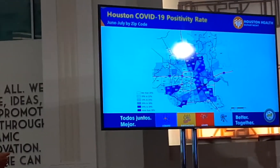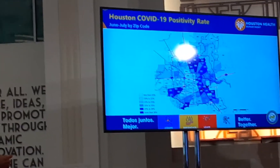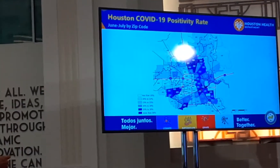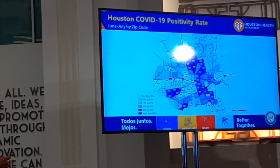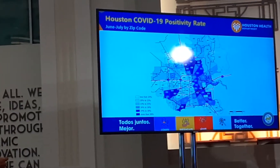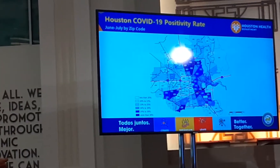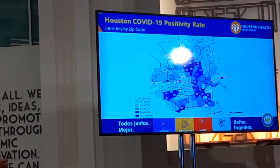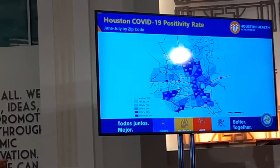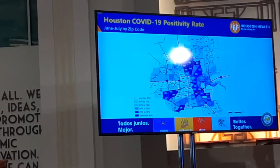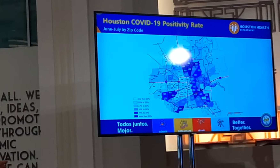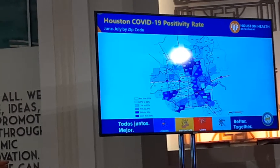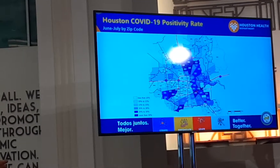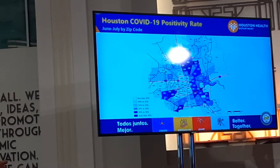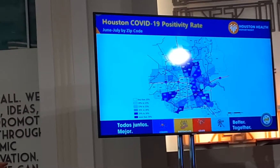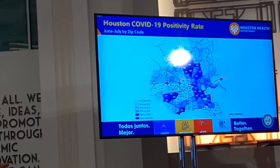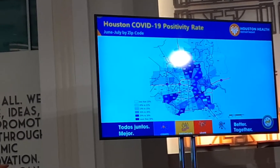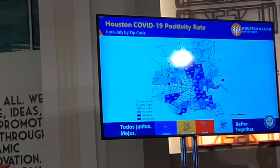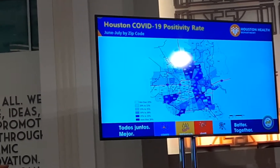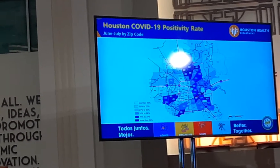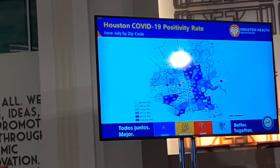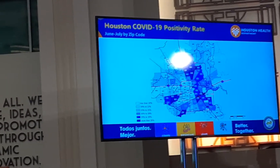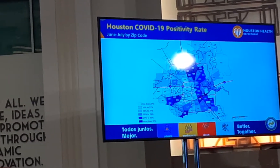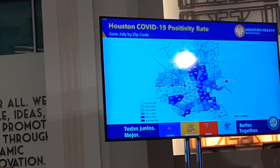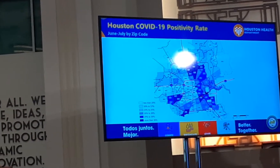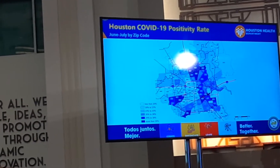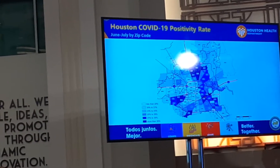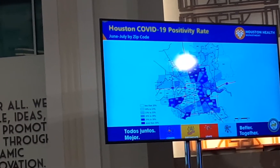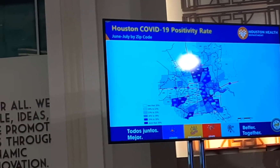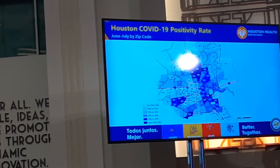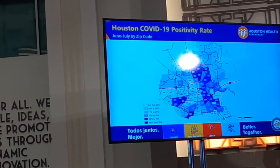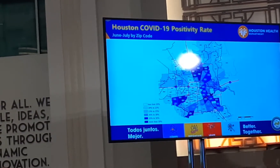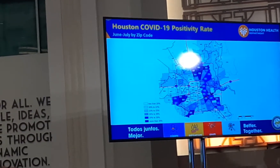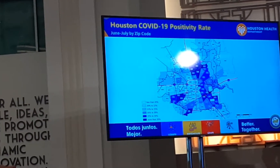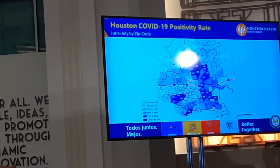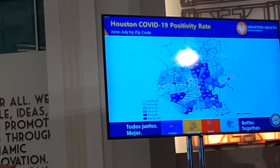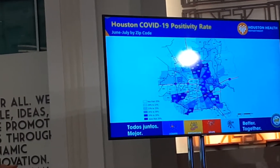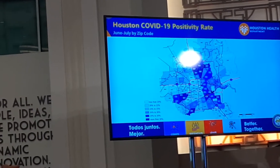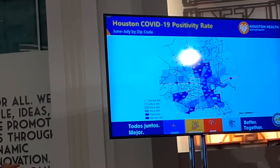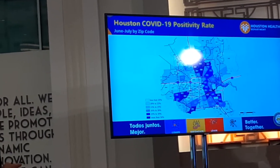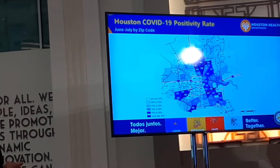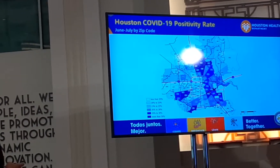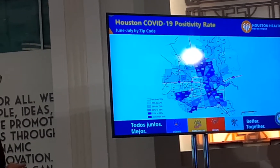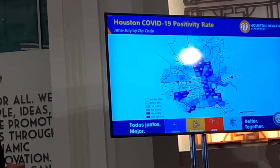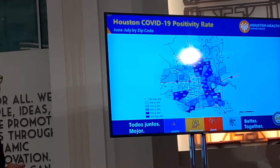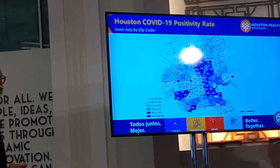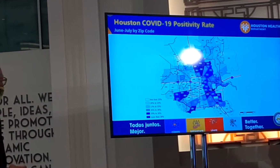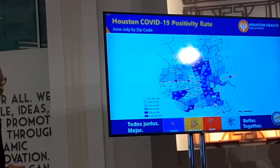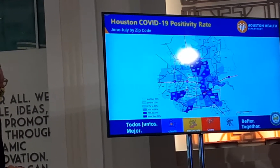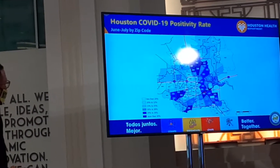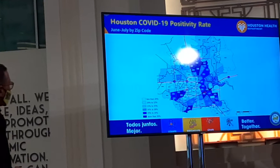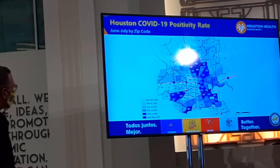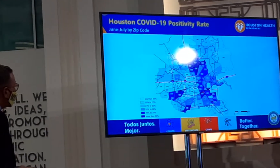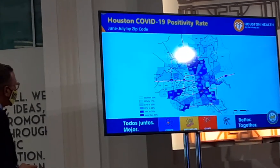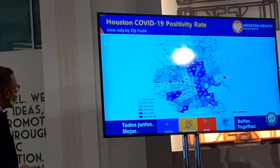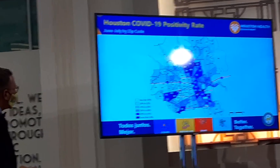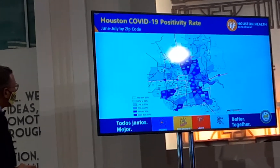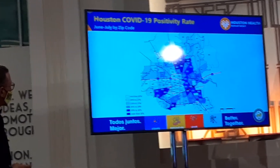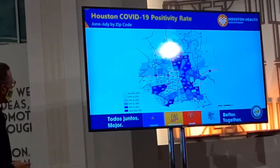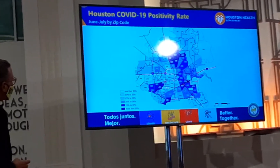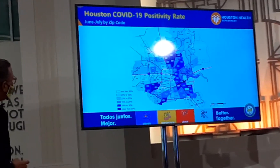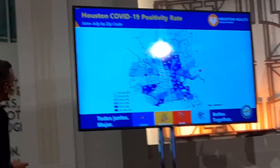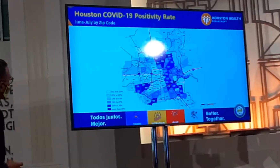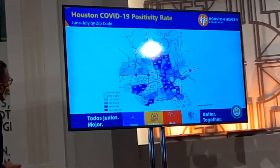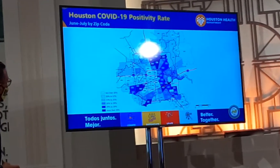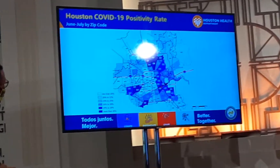where we're seeing the higher percent positive. Remember, the dark blue here indicates a zip code where the testing positive rate is greater